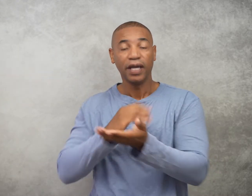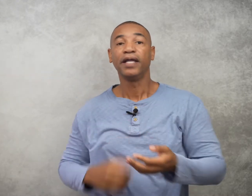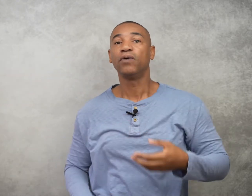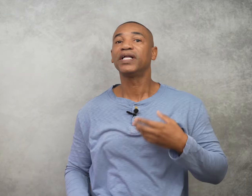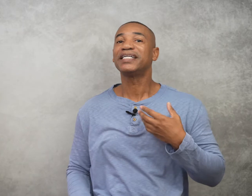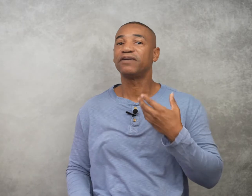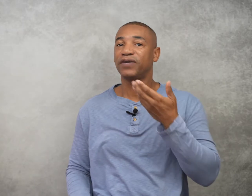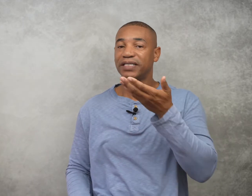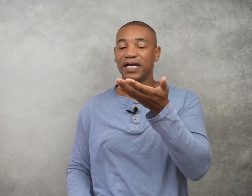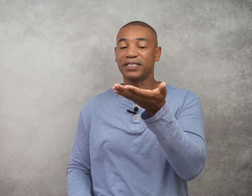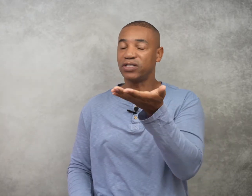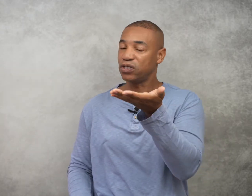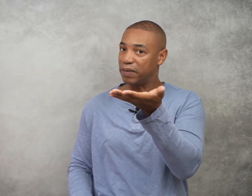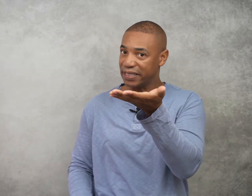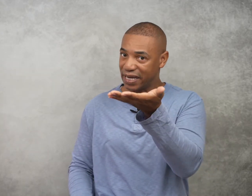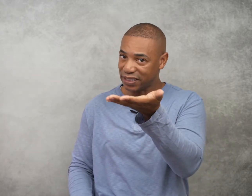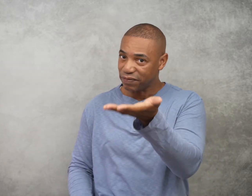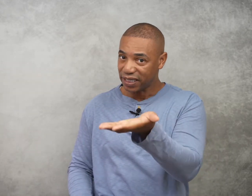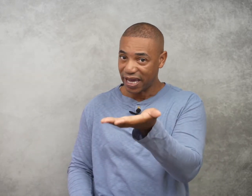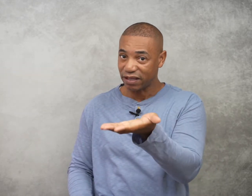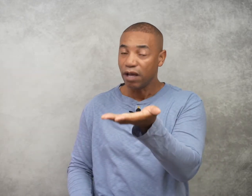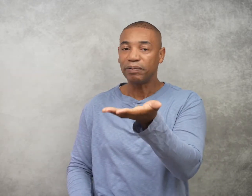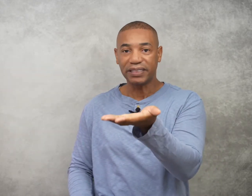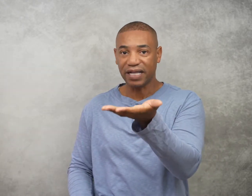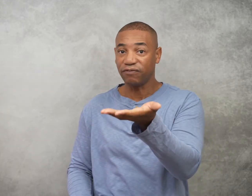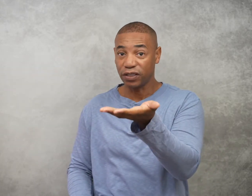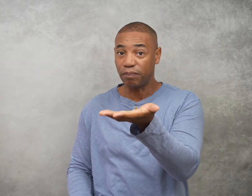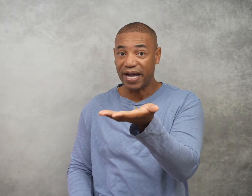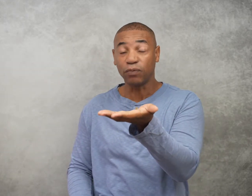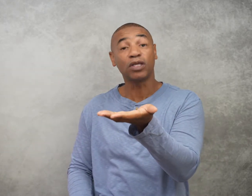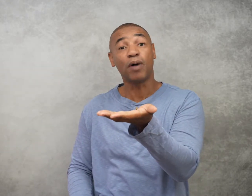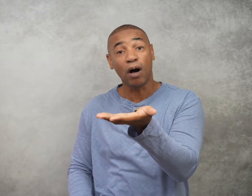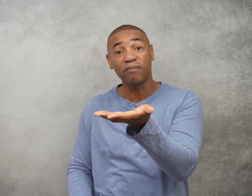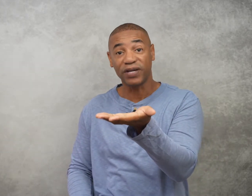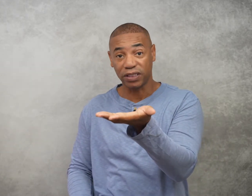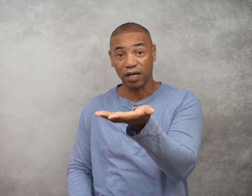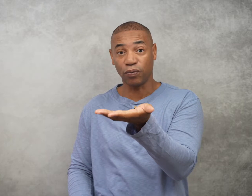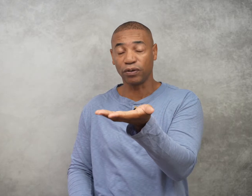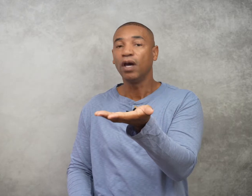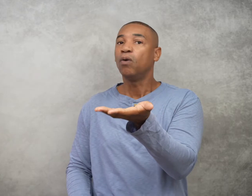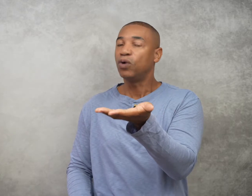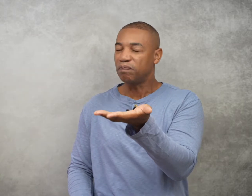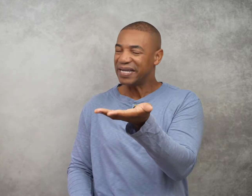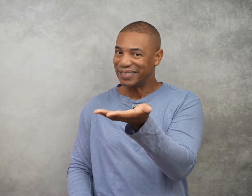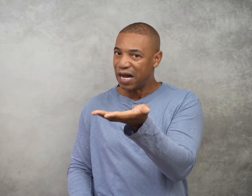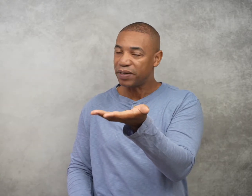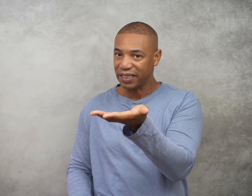Now what I did for that sign is I took my non-dominant hand, placed out in front of the body with the palm facing upward. With my dominant